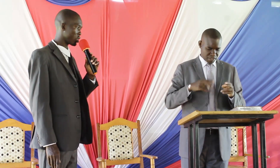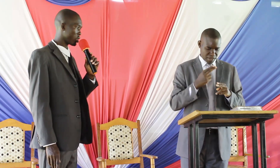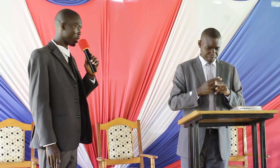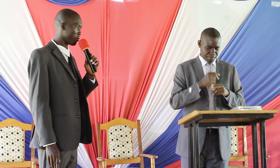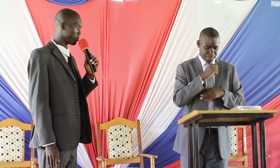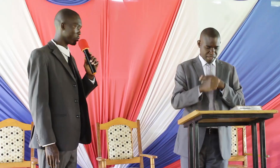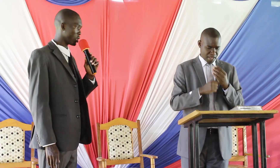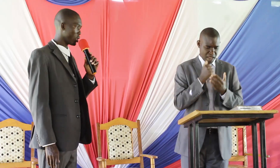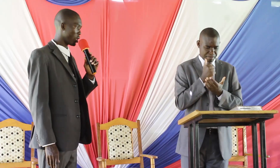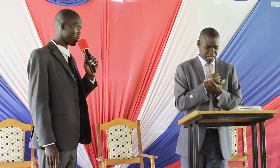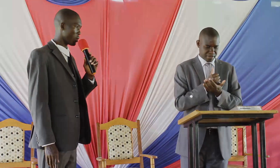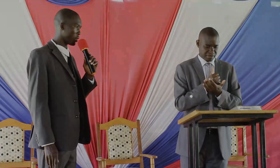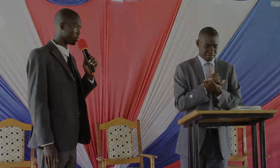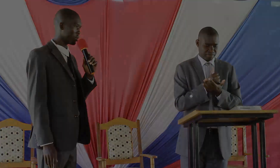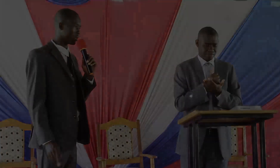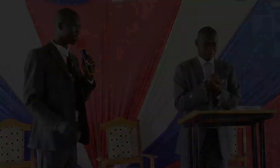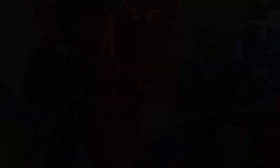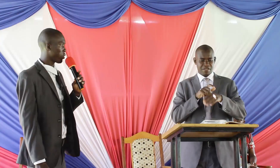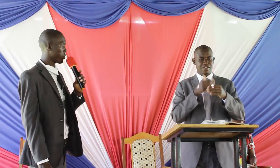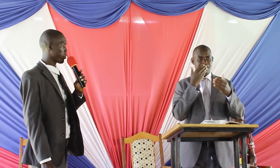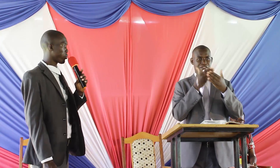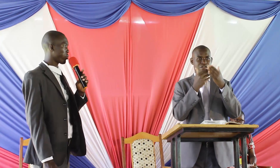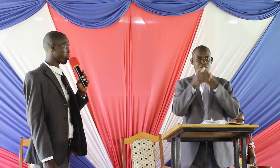in Jesus' name. Amen.